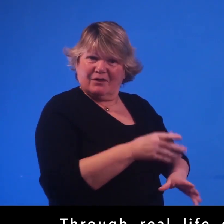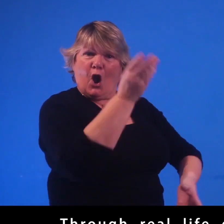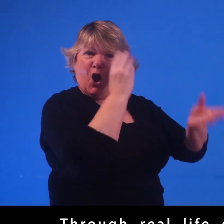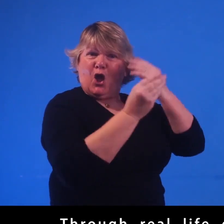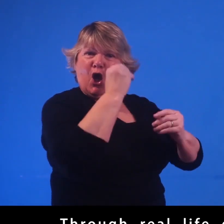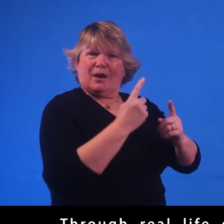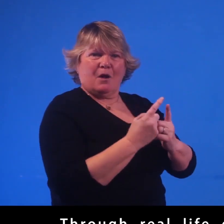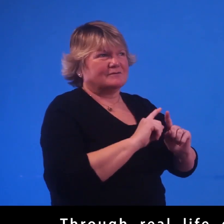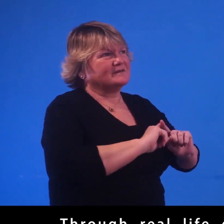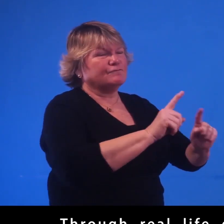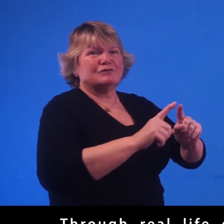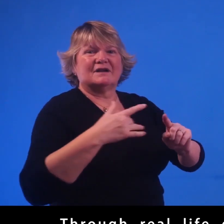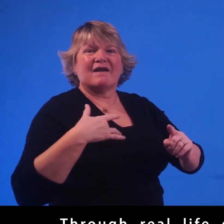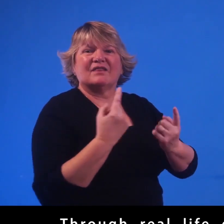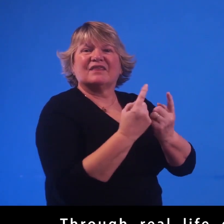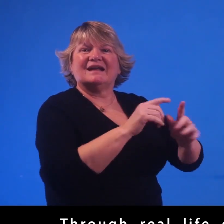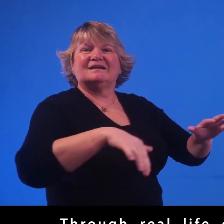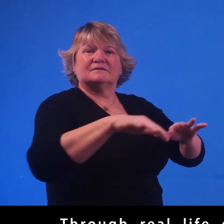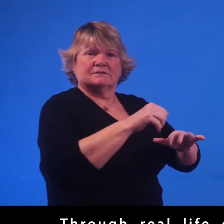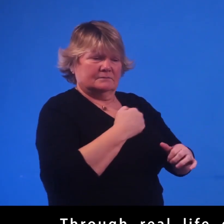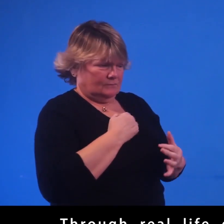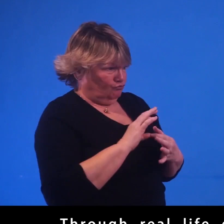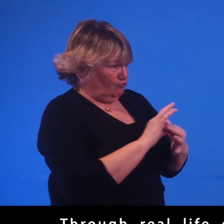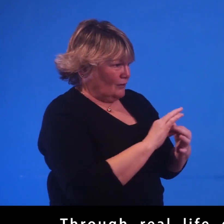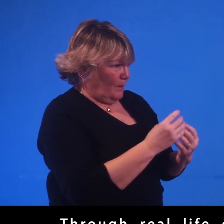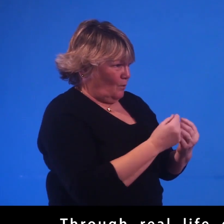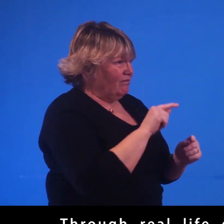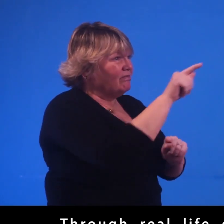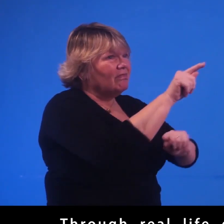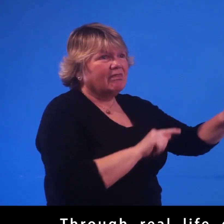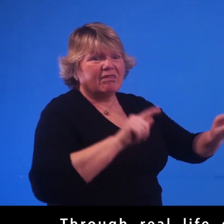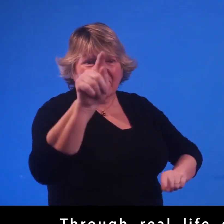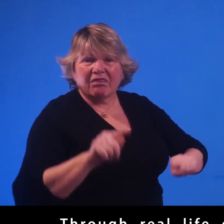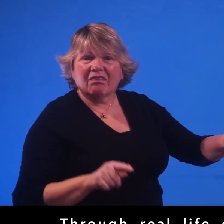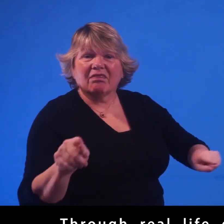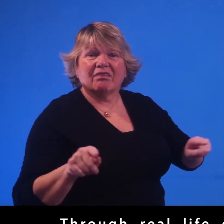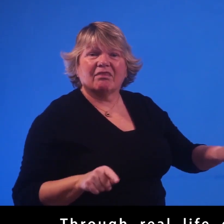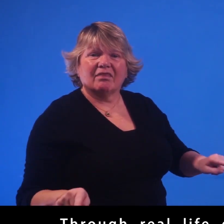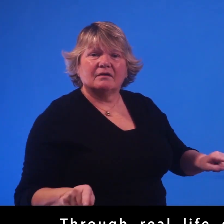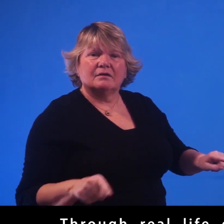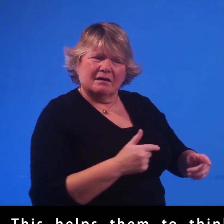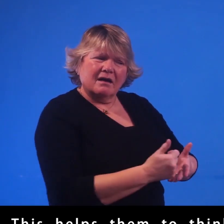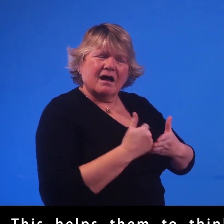Through real-life experiences, children learn about the interrelationship of all living things.